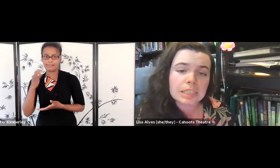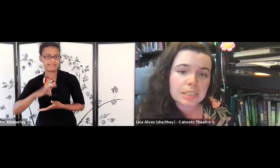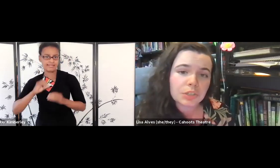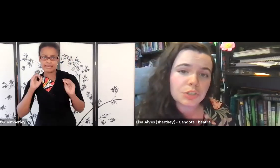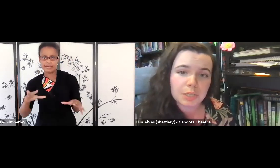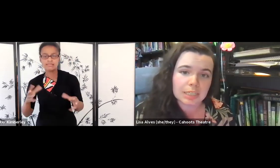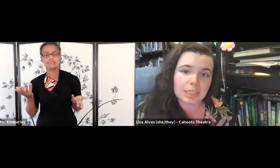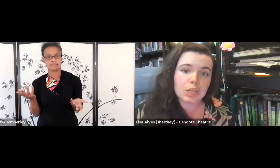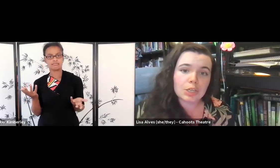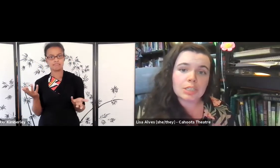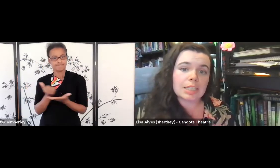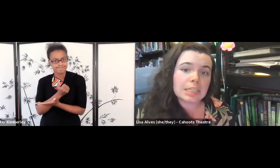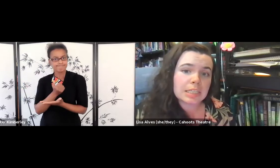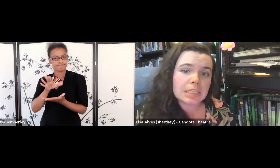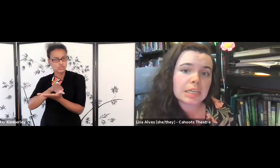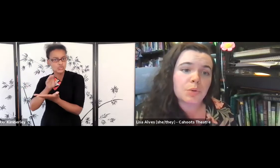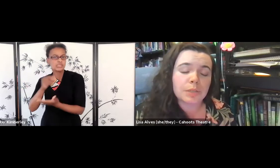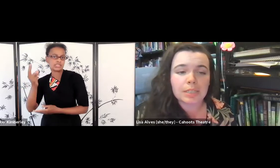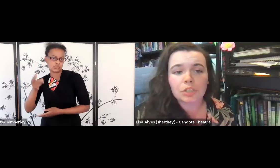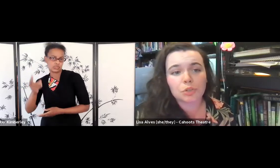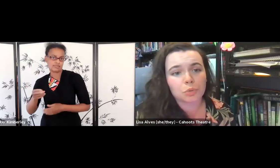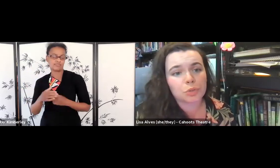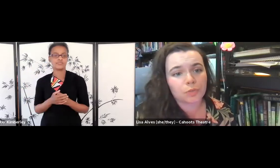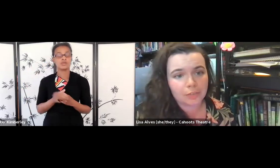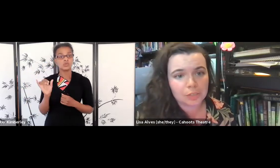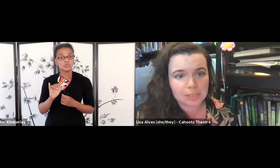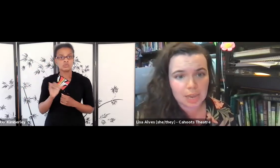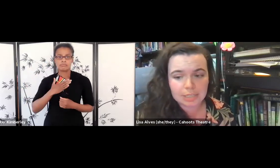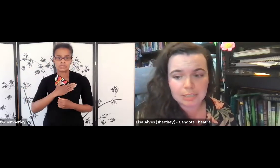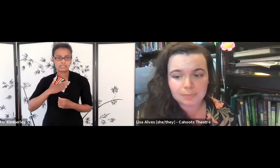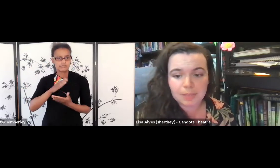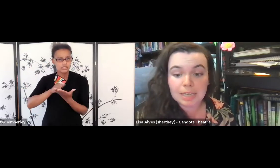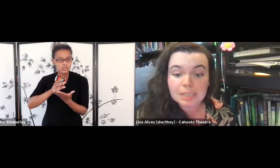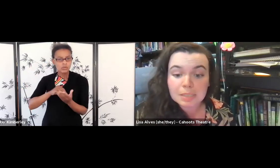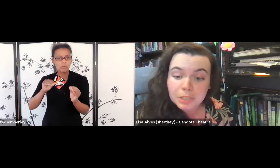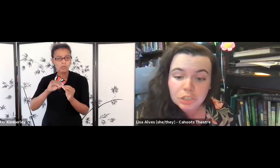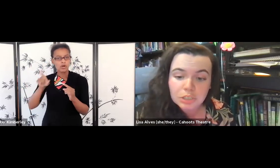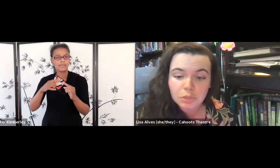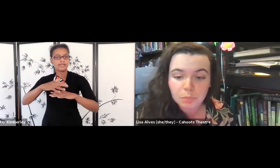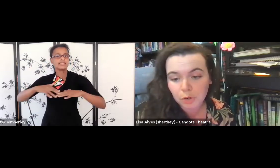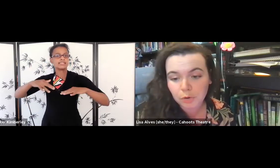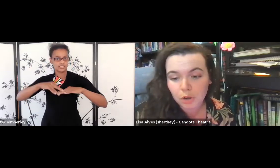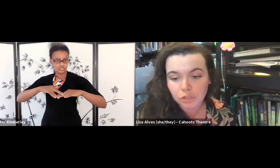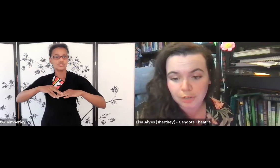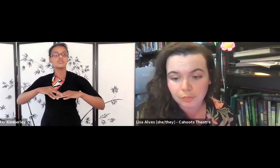consider donating to the Indian Residential School Survivor Society, especially tomorrow on July